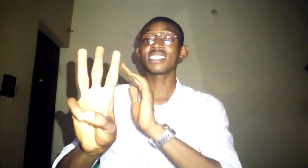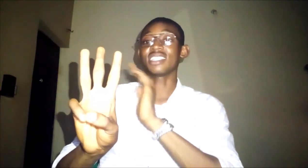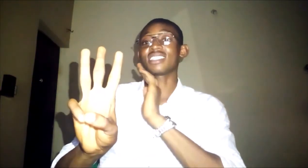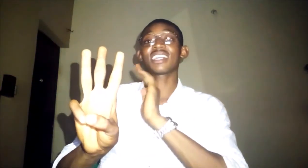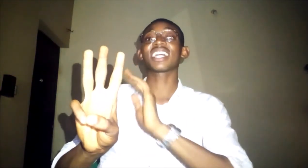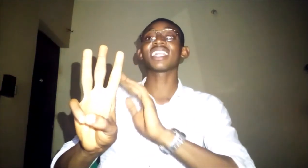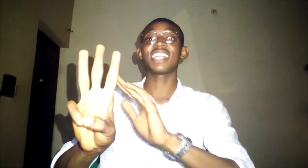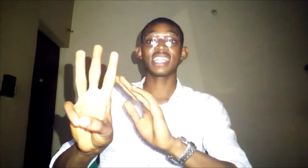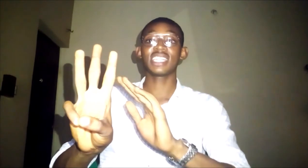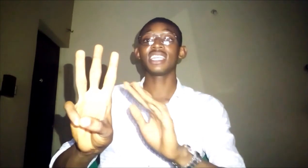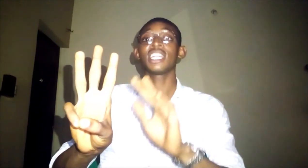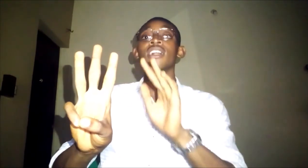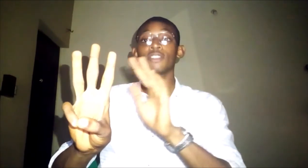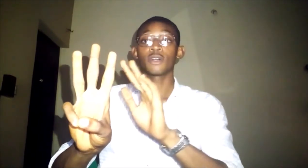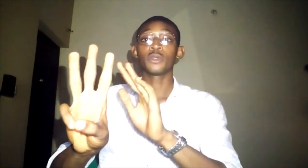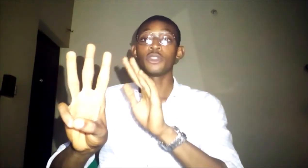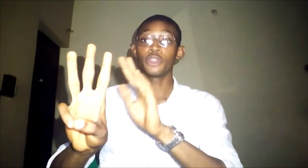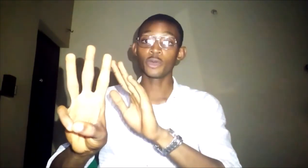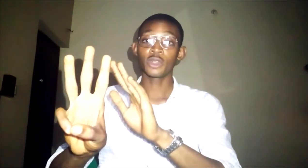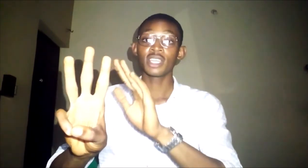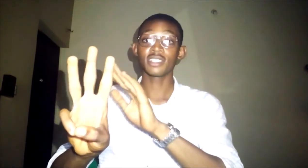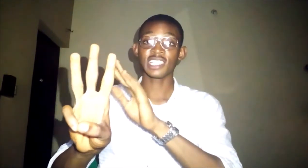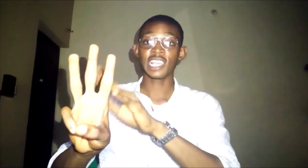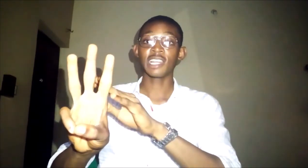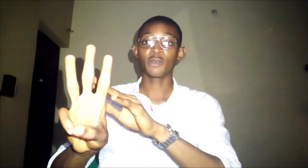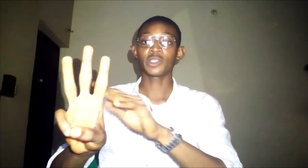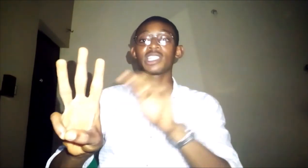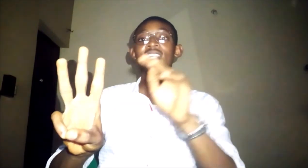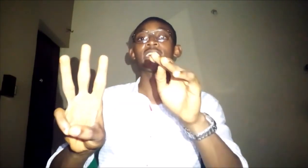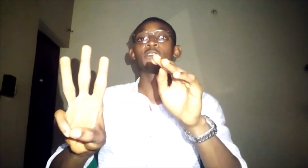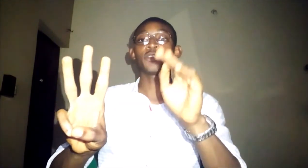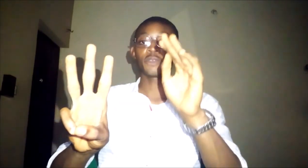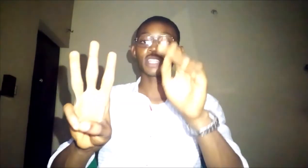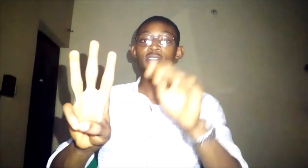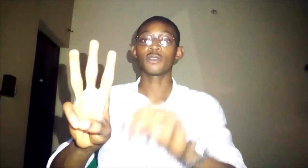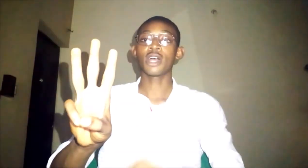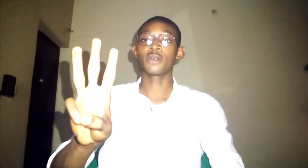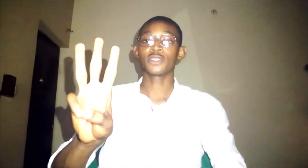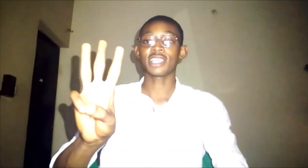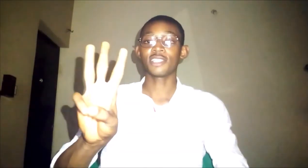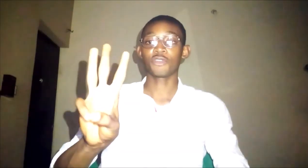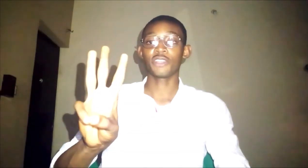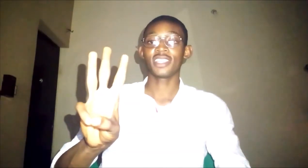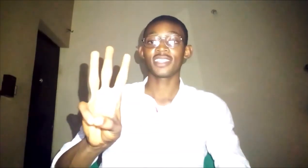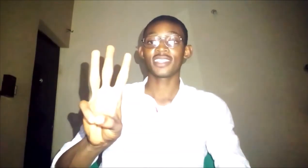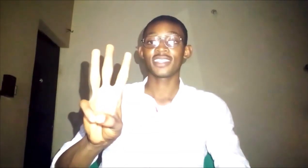is clearly W in sign language. Later on, you get to know how to sign tree.